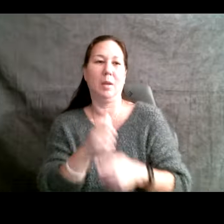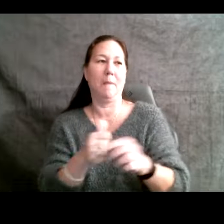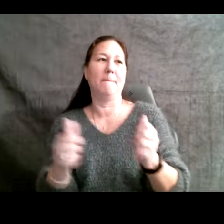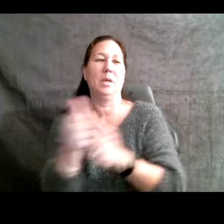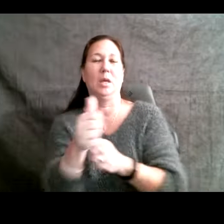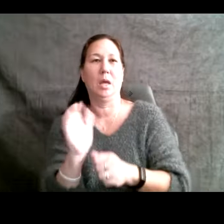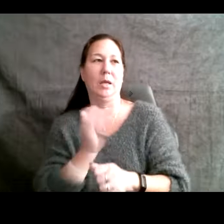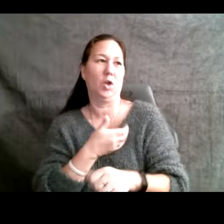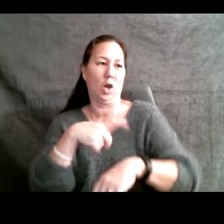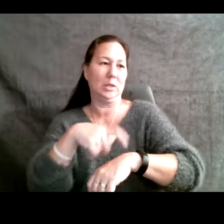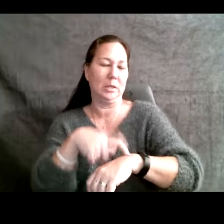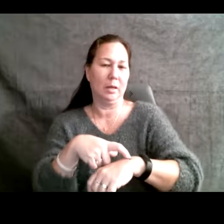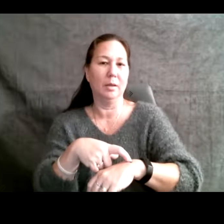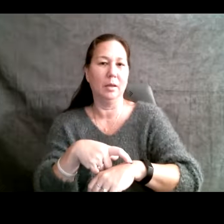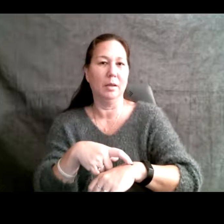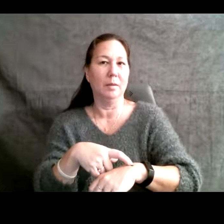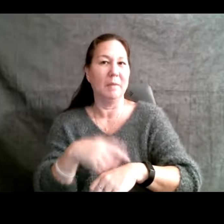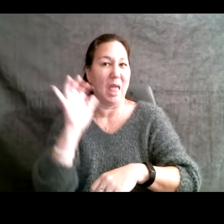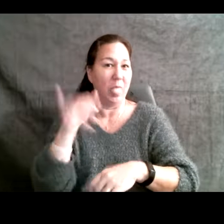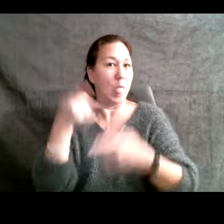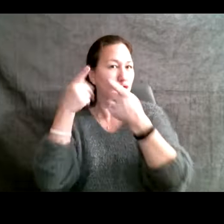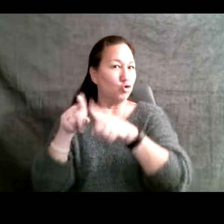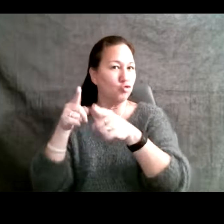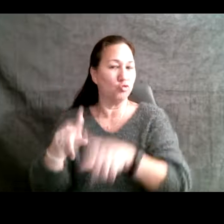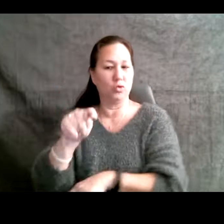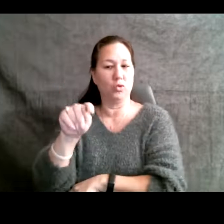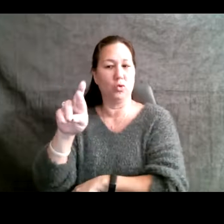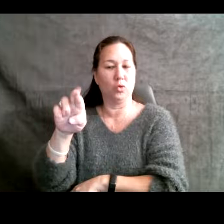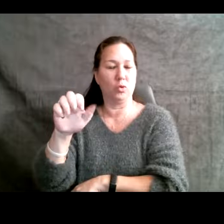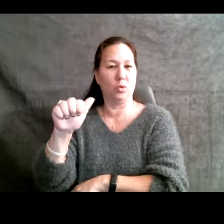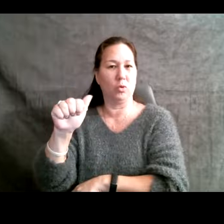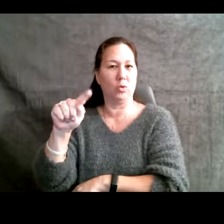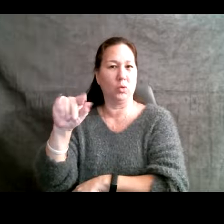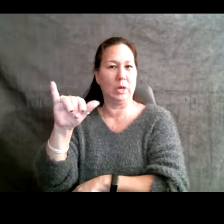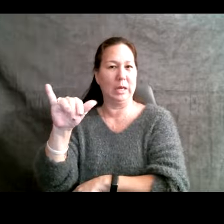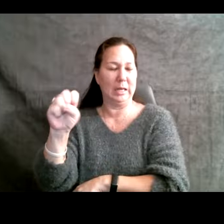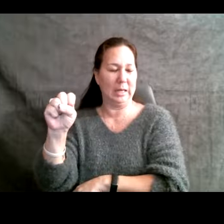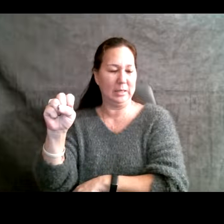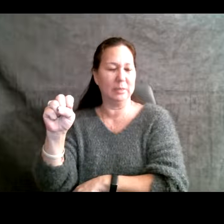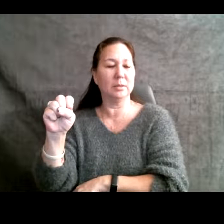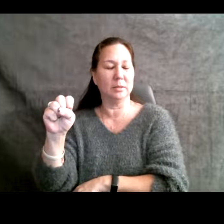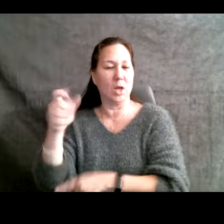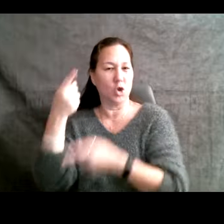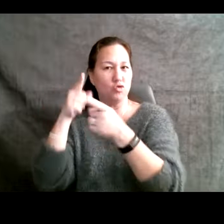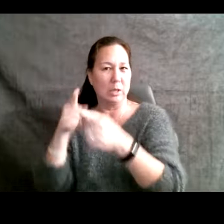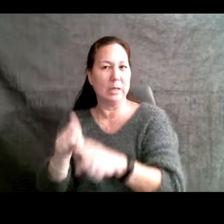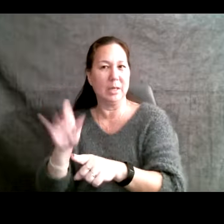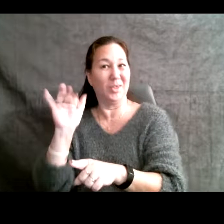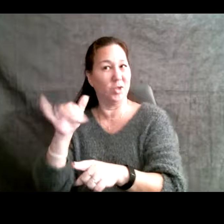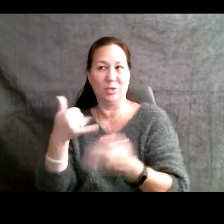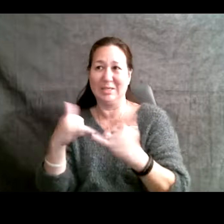those treaties are still intact, to my understanding. The definition of